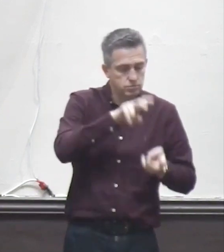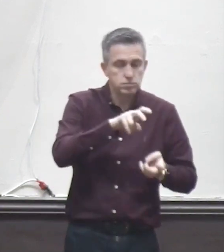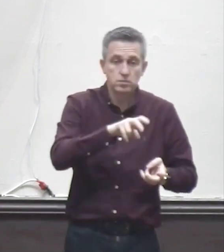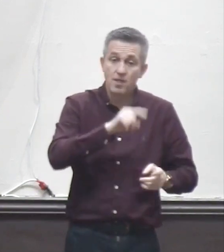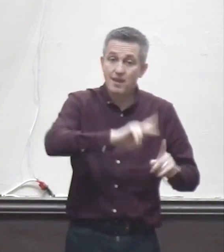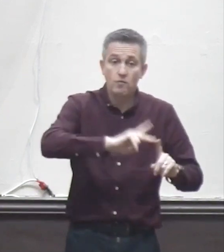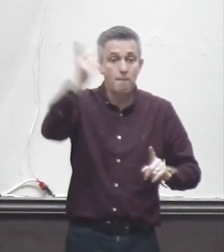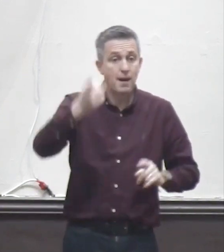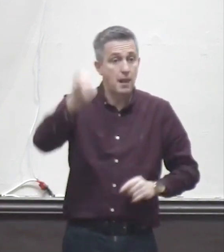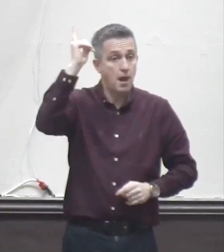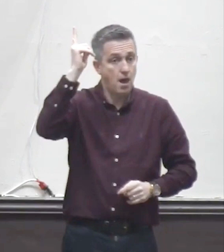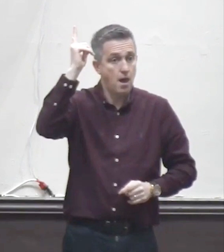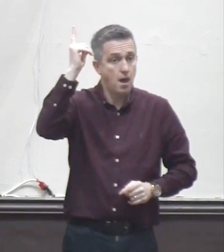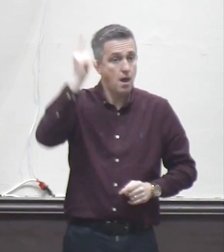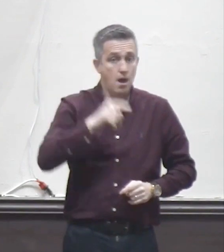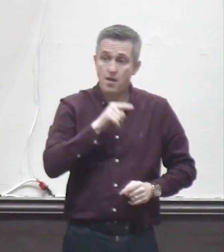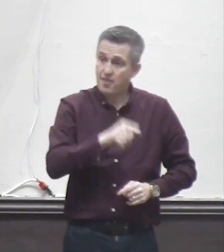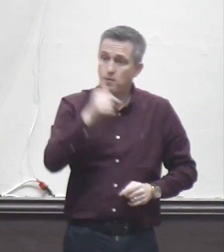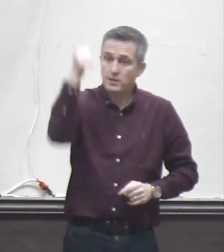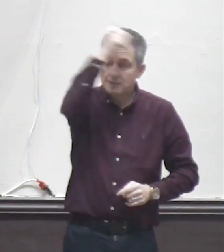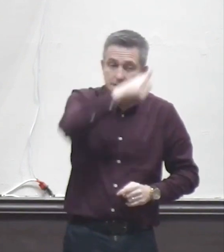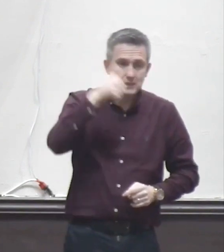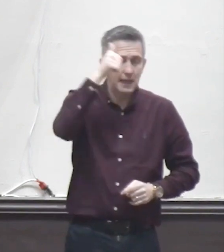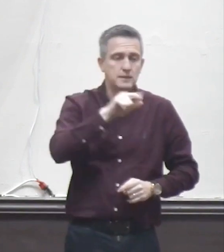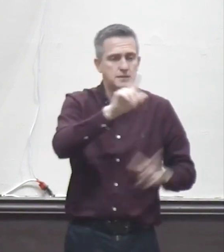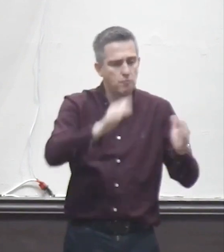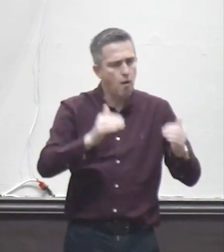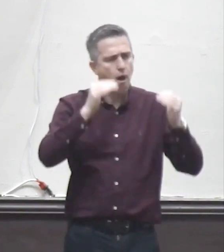wa Jal, and they were individuals that were saints, they were pious people, they were righteous people.